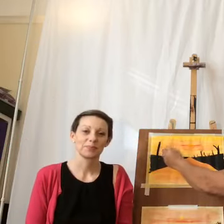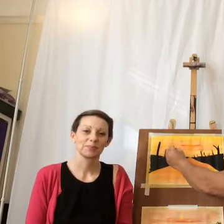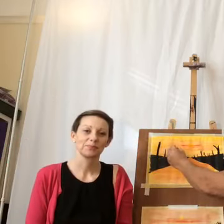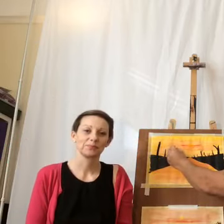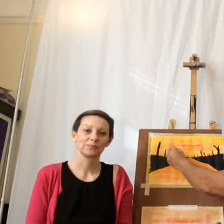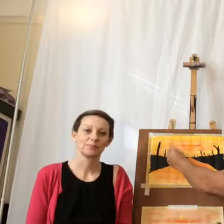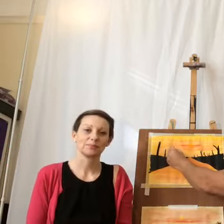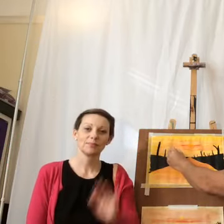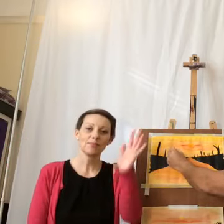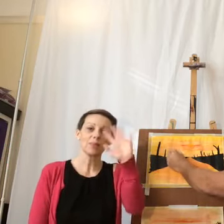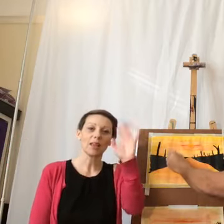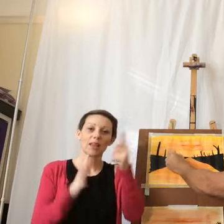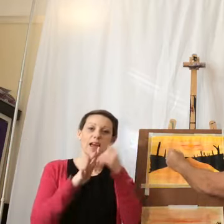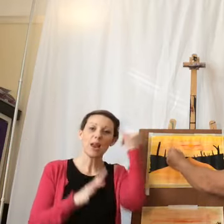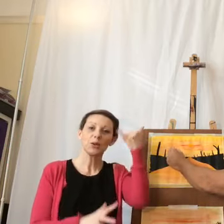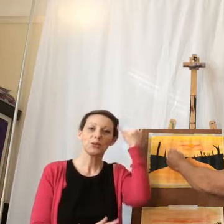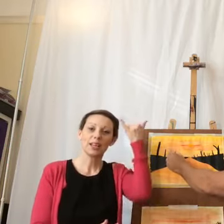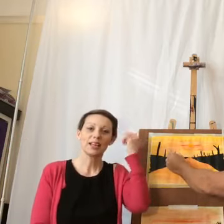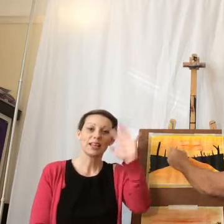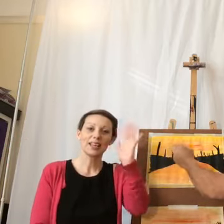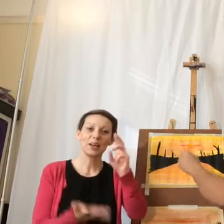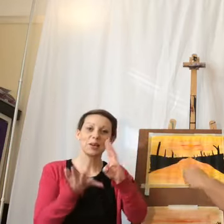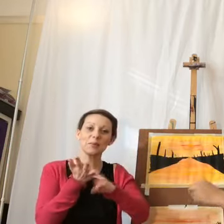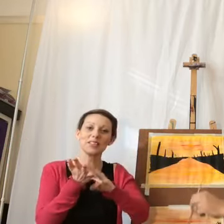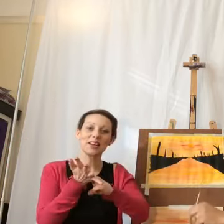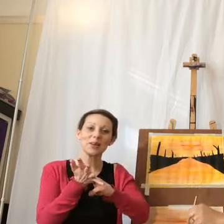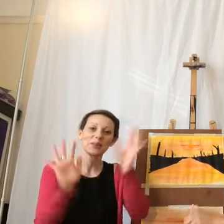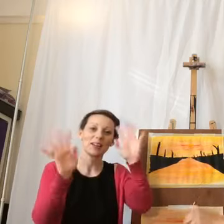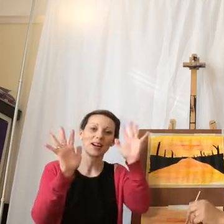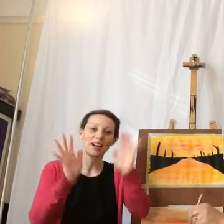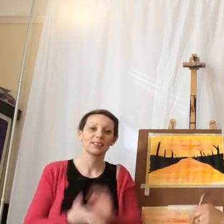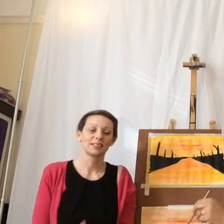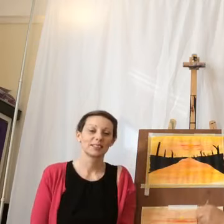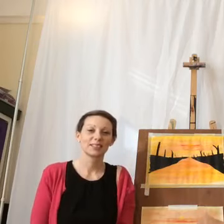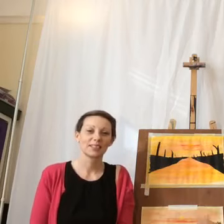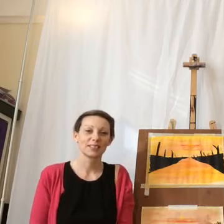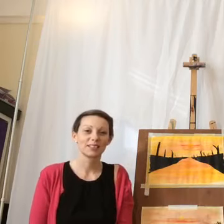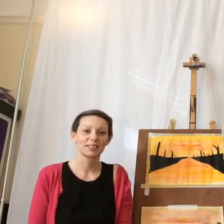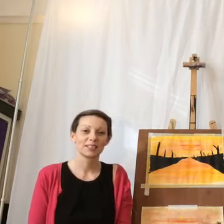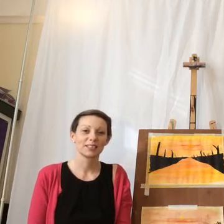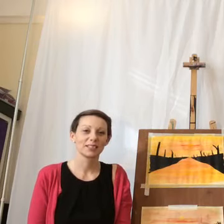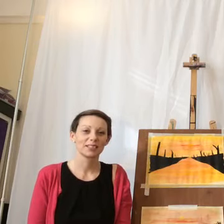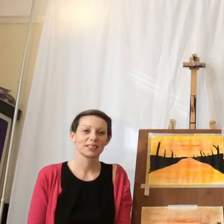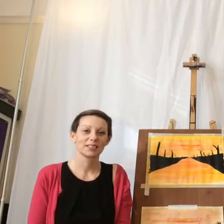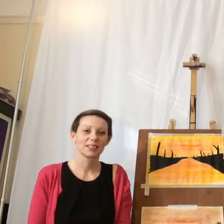Hello, Eugenie. Hello, Michelle.